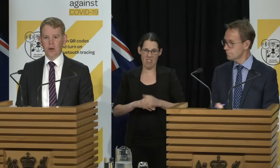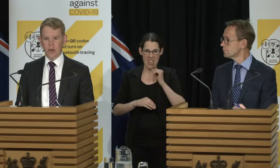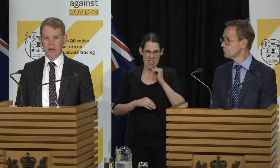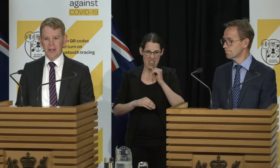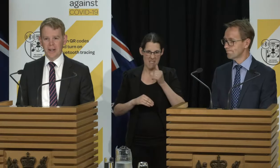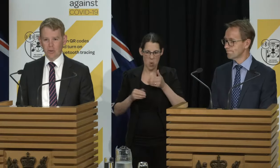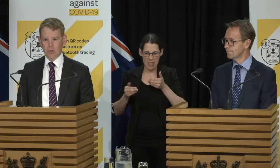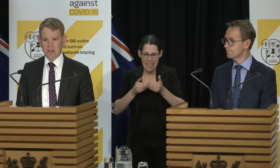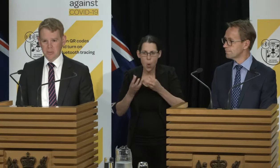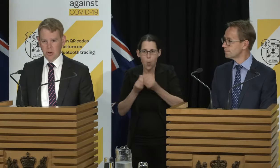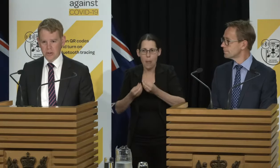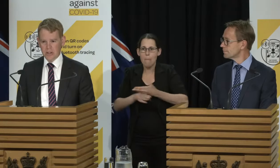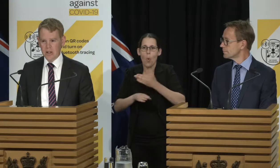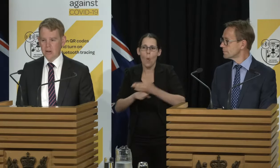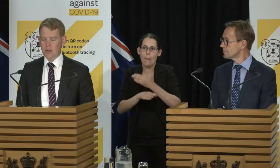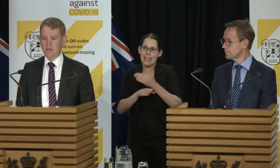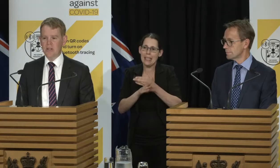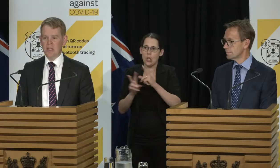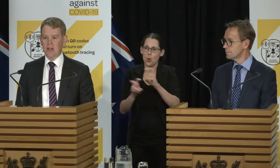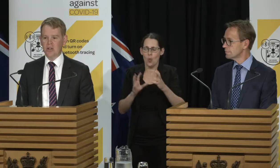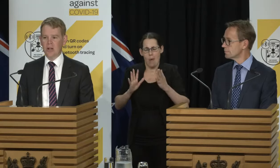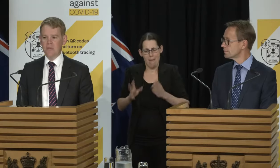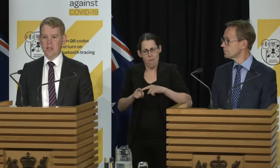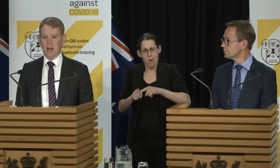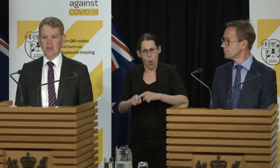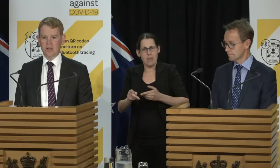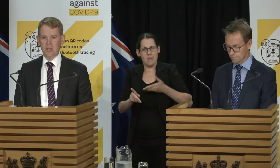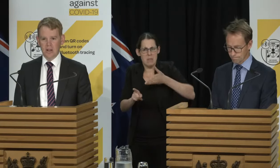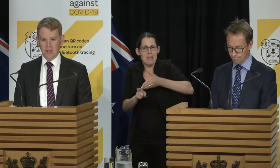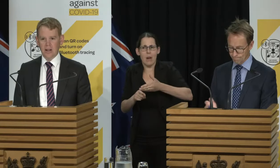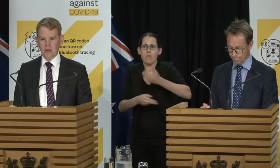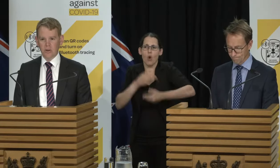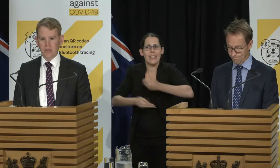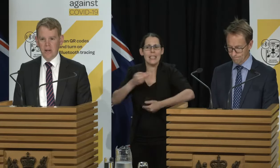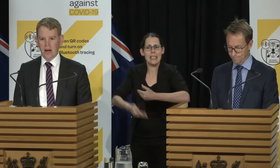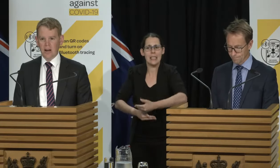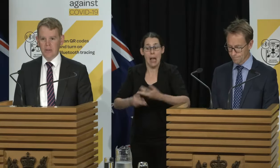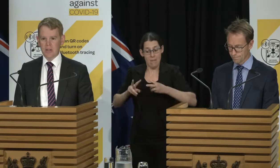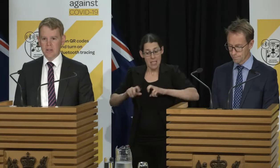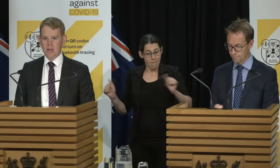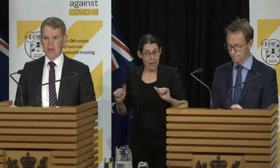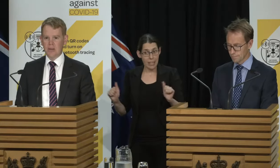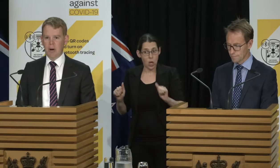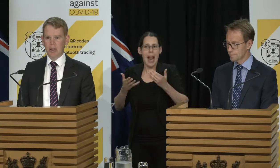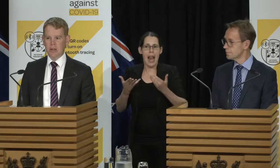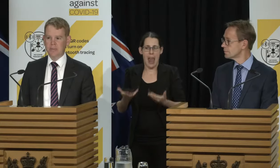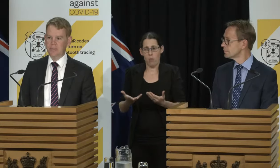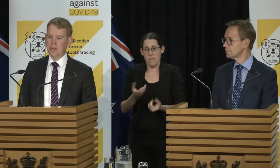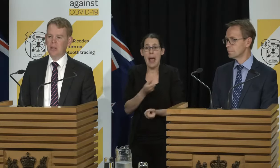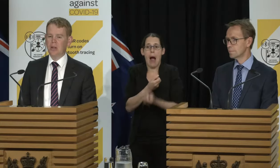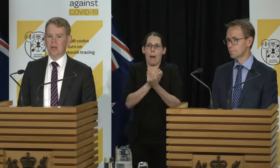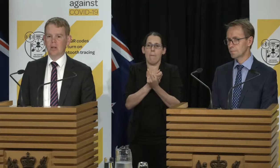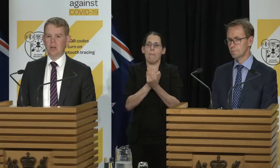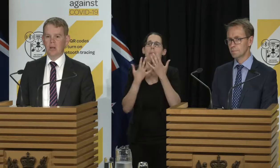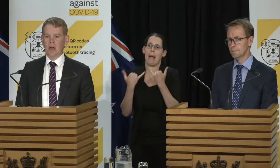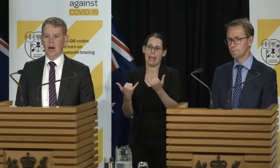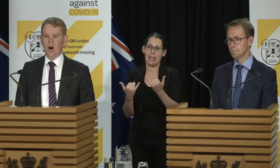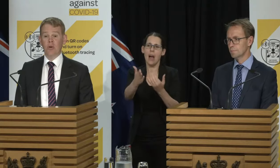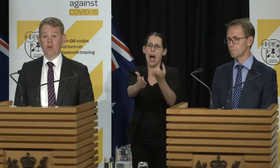have to follow a natural justice process there. There was an investigation. That investigation's now concluded and the outcome is public.